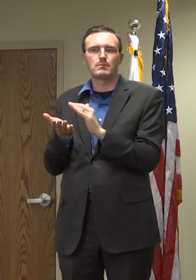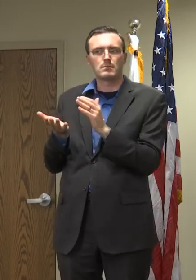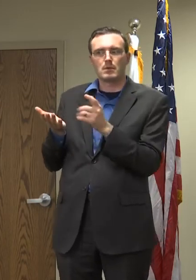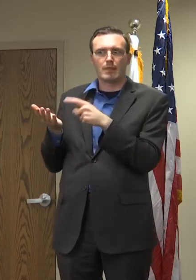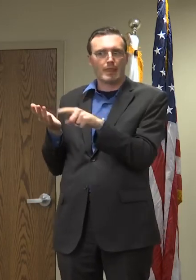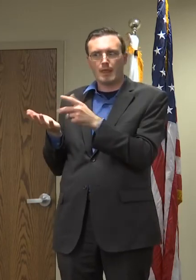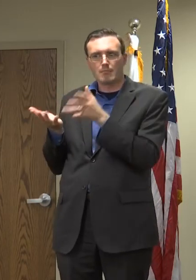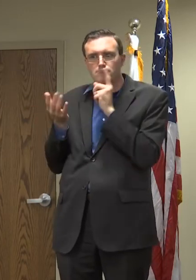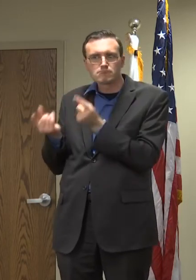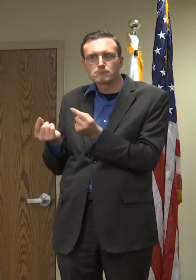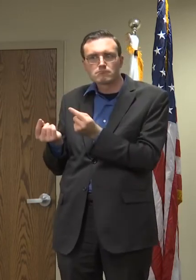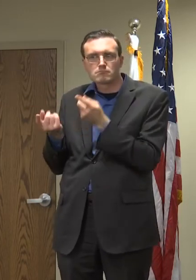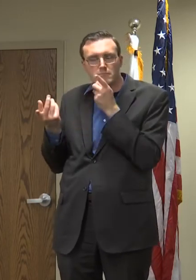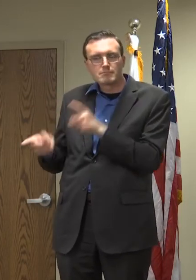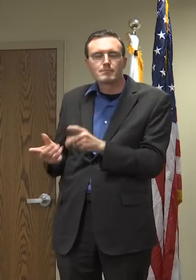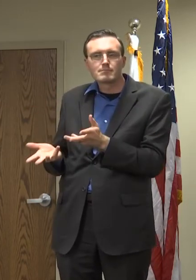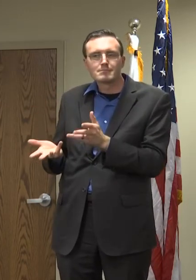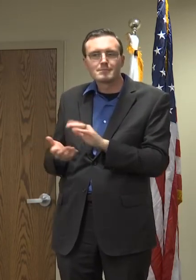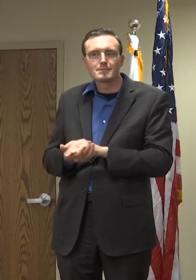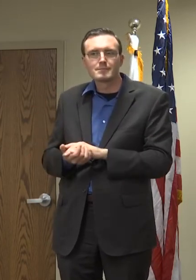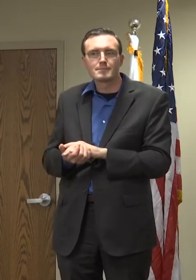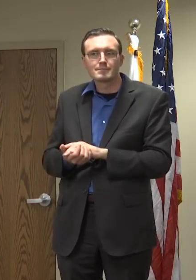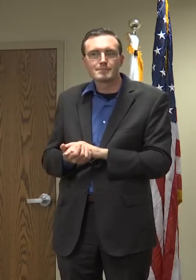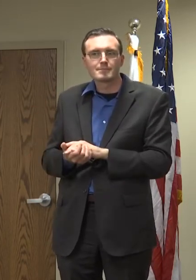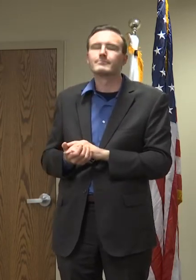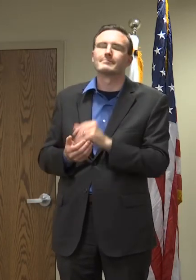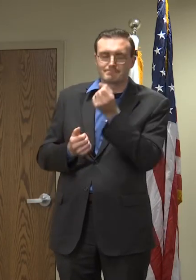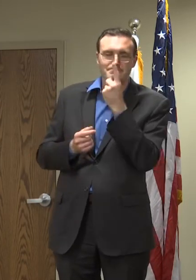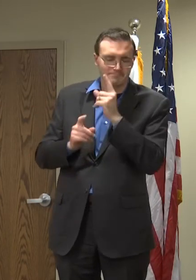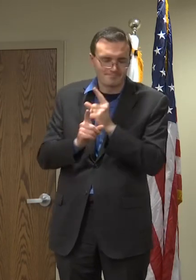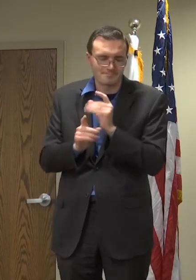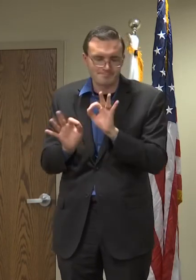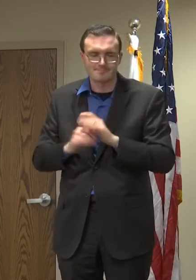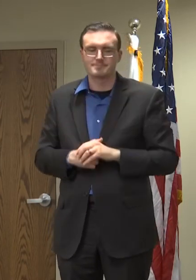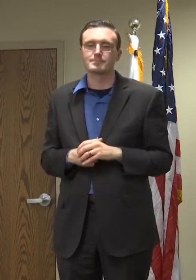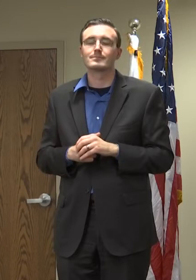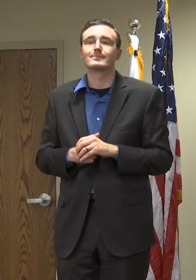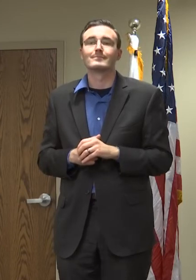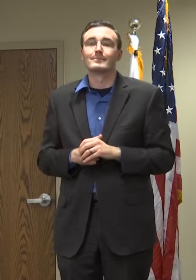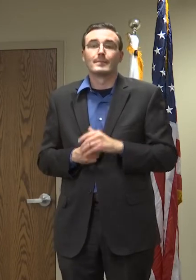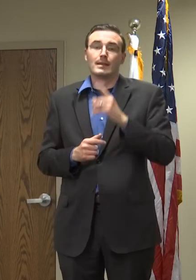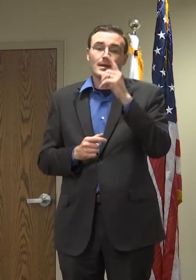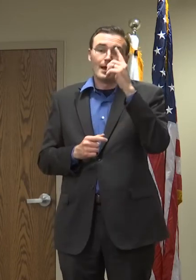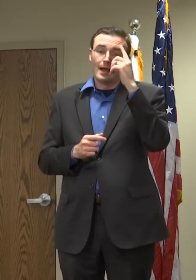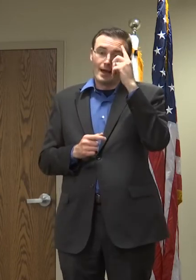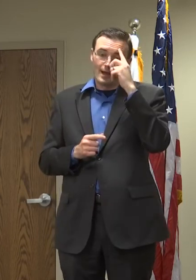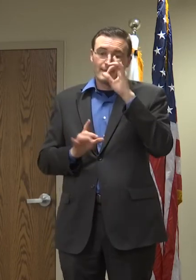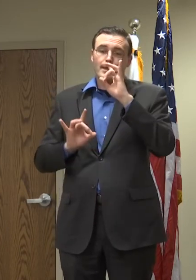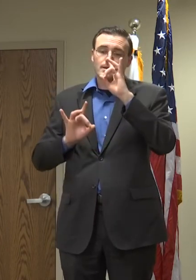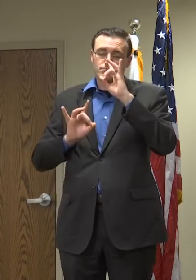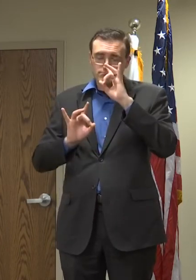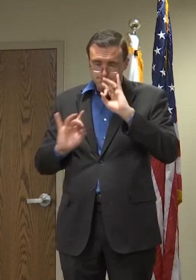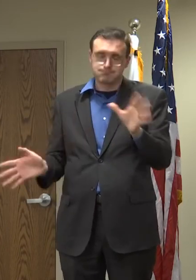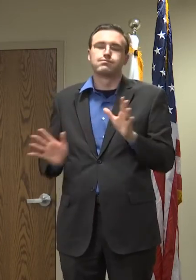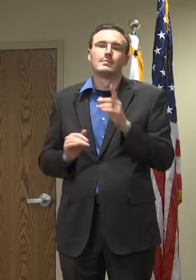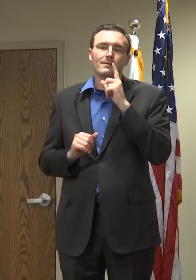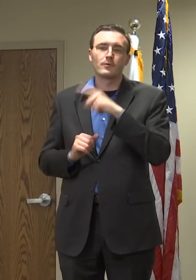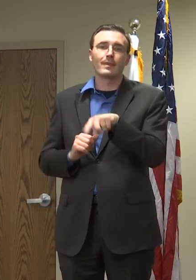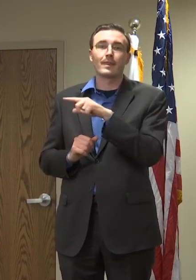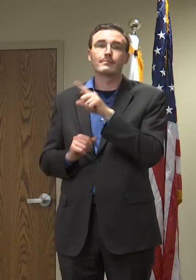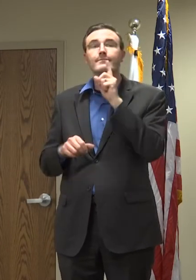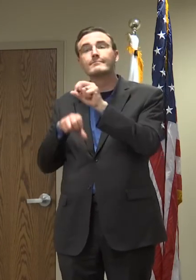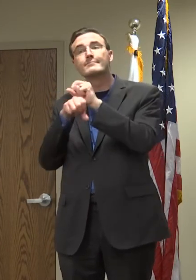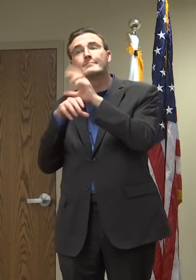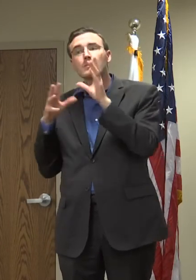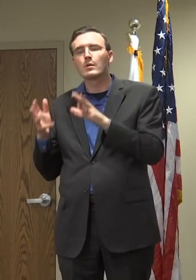right? Mm-hmm. So I think it would be devastating for them. I think it would be devastating for their